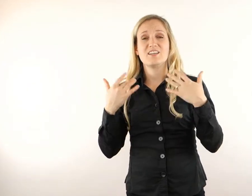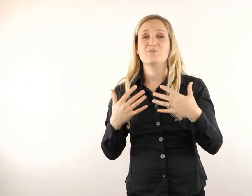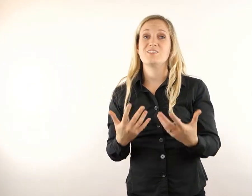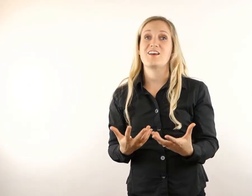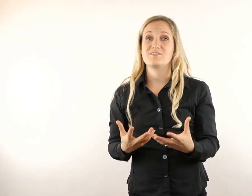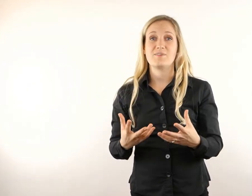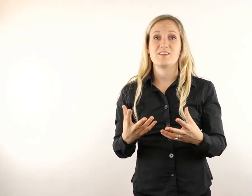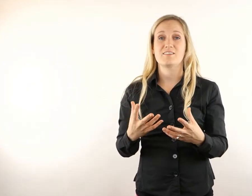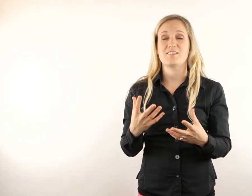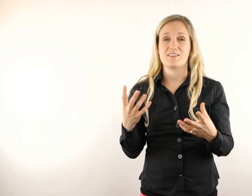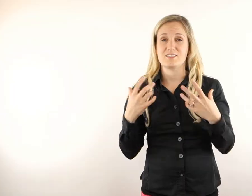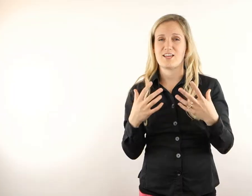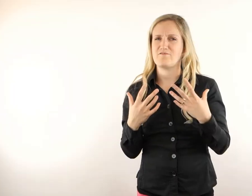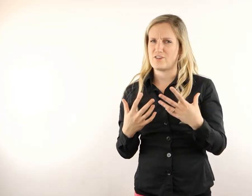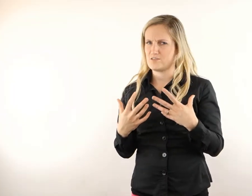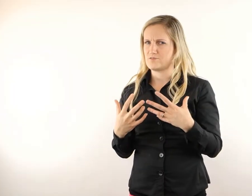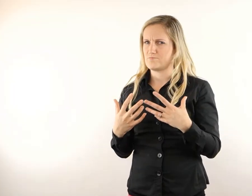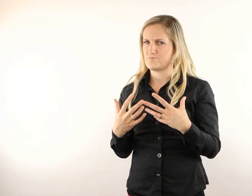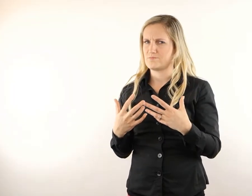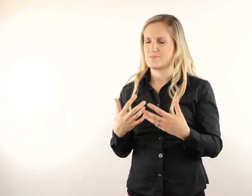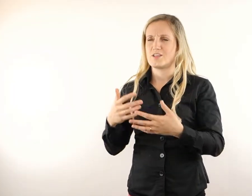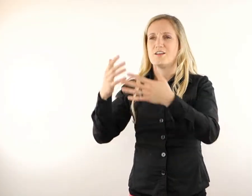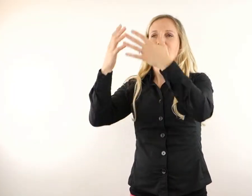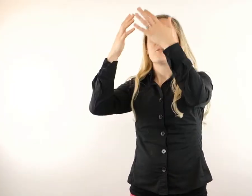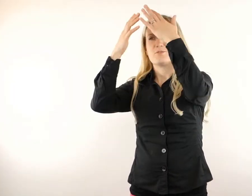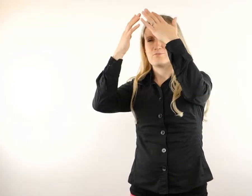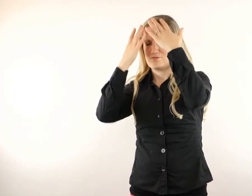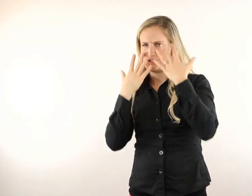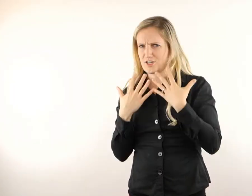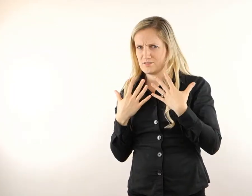you really have to make like a sad face. So, sad.